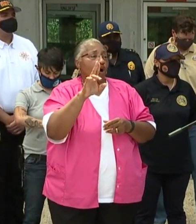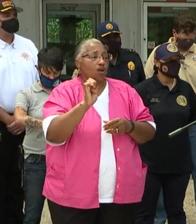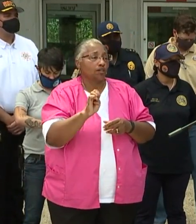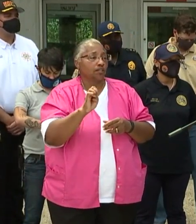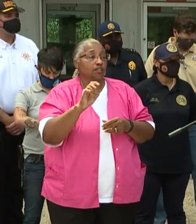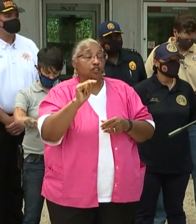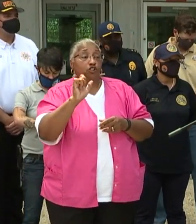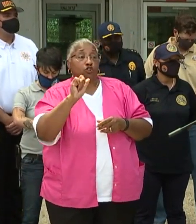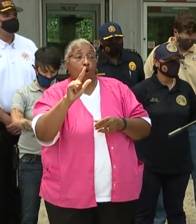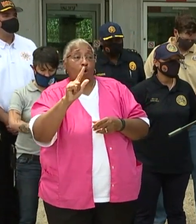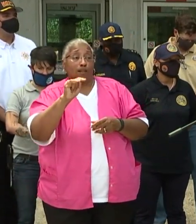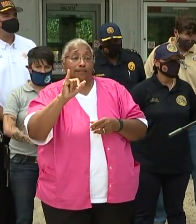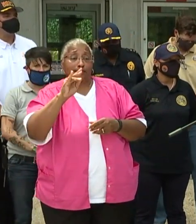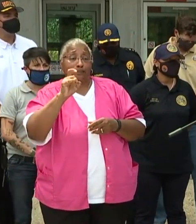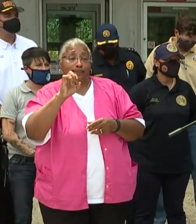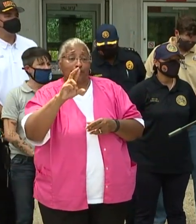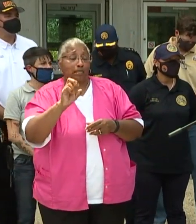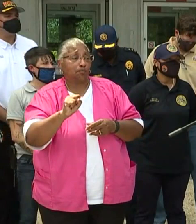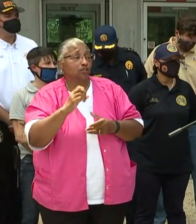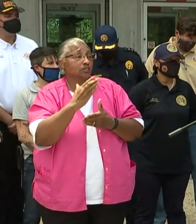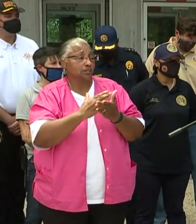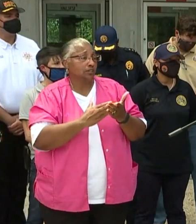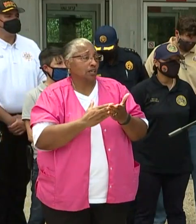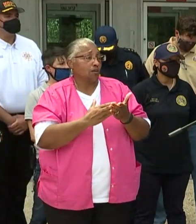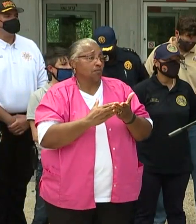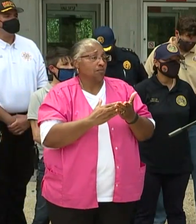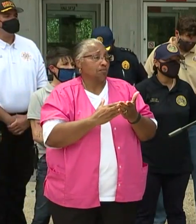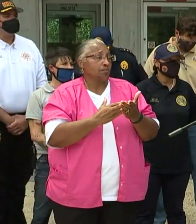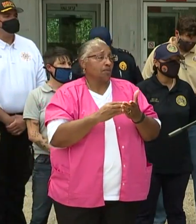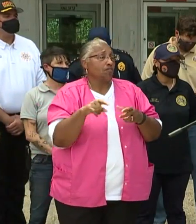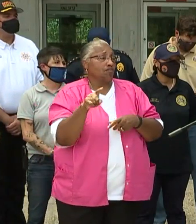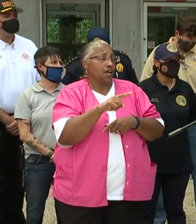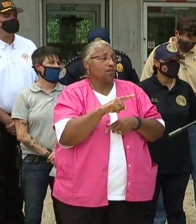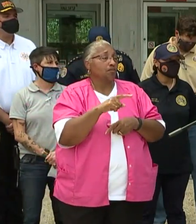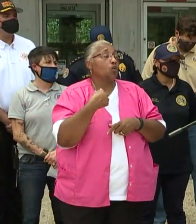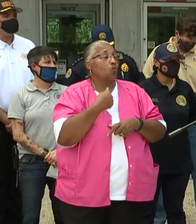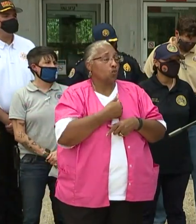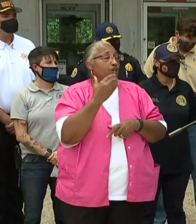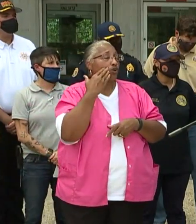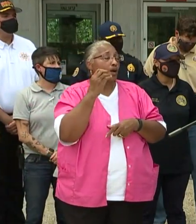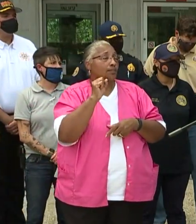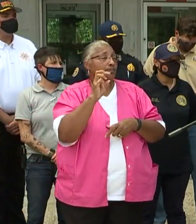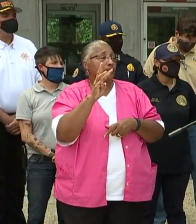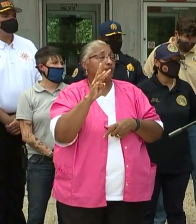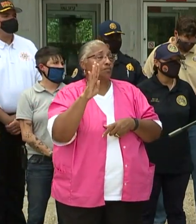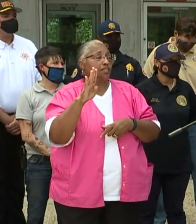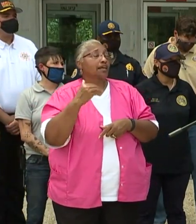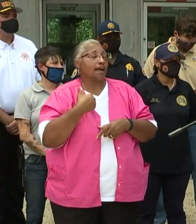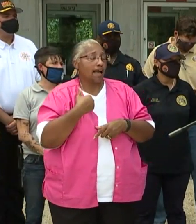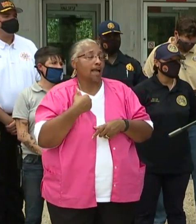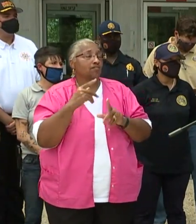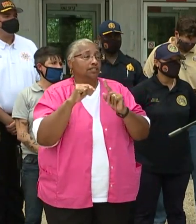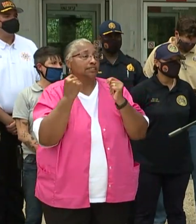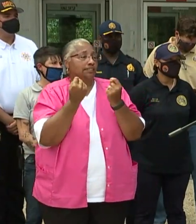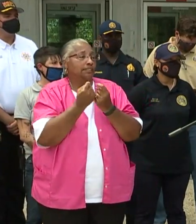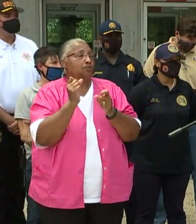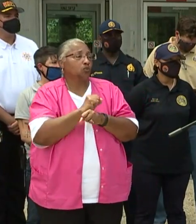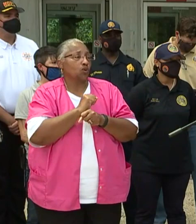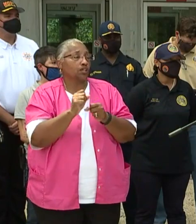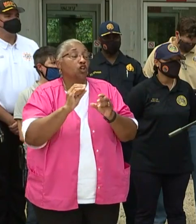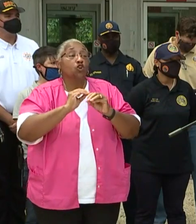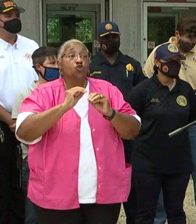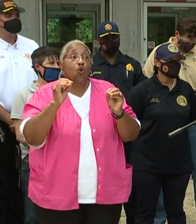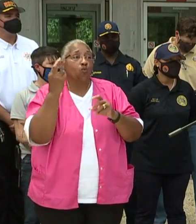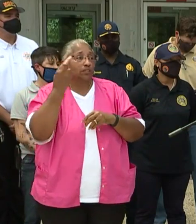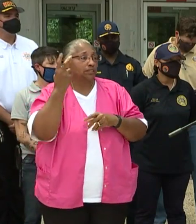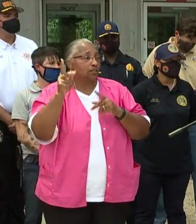Timbers. We know that SWB has crews working around the clock at Pump Station 13, but there is no reason for people to be on the streets in